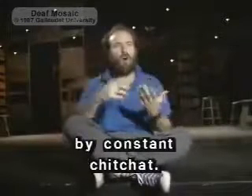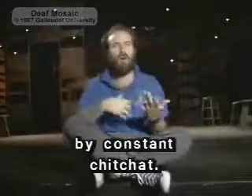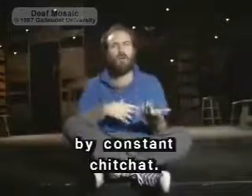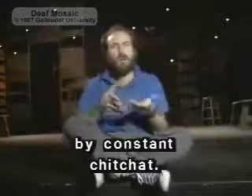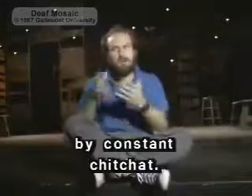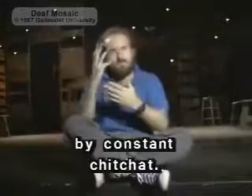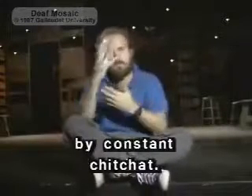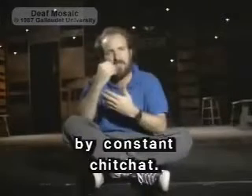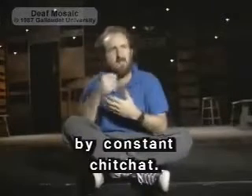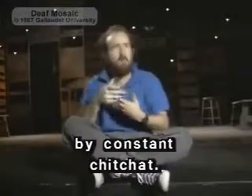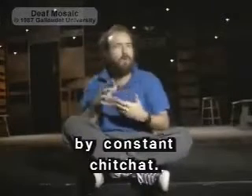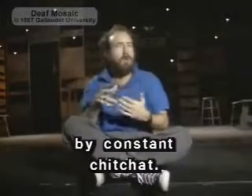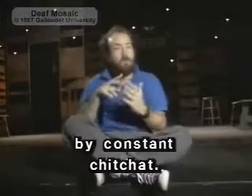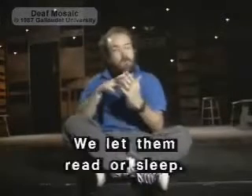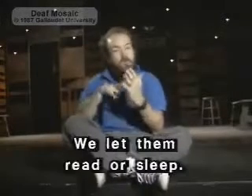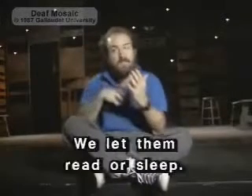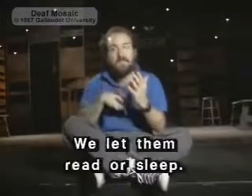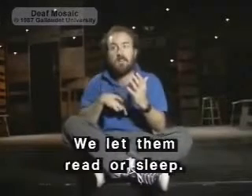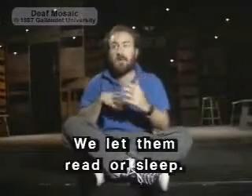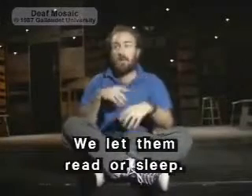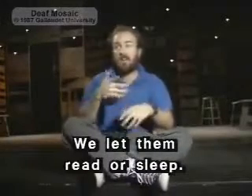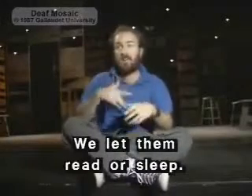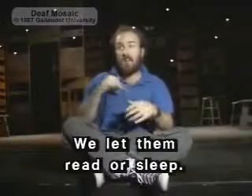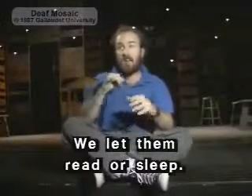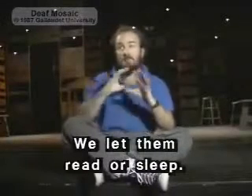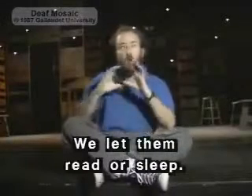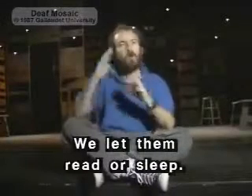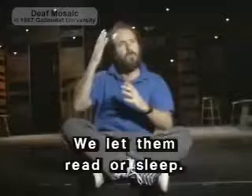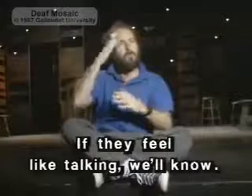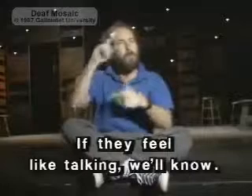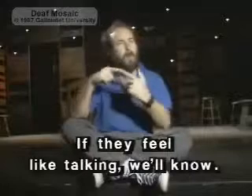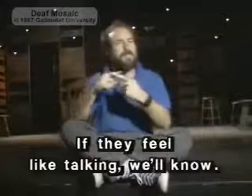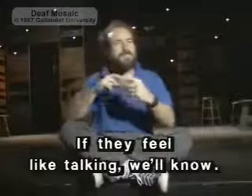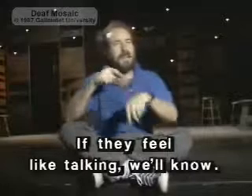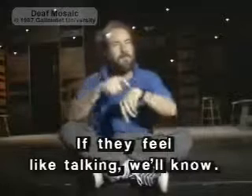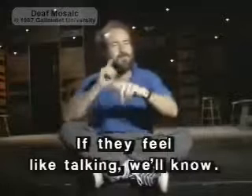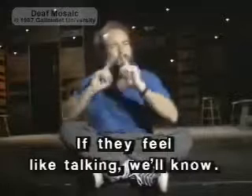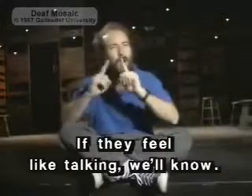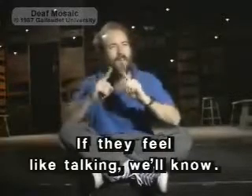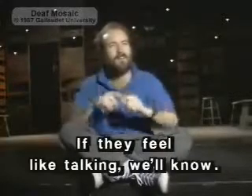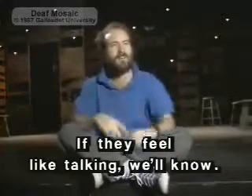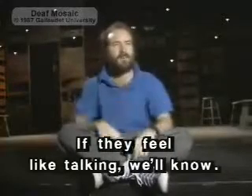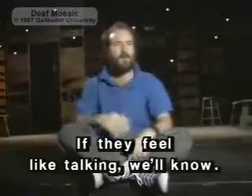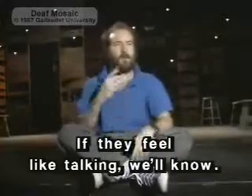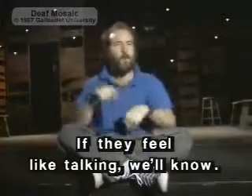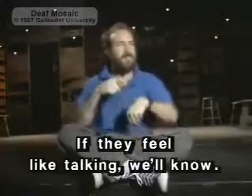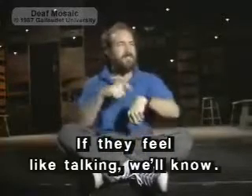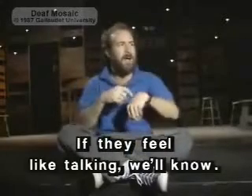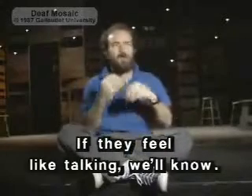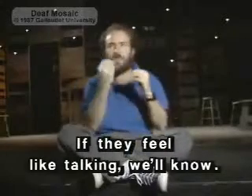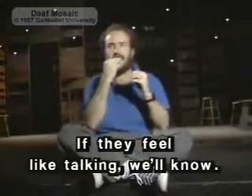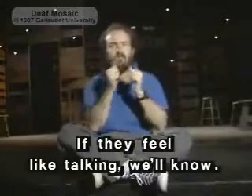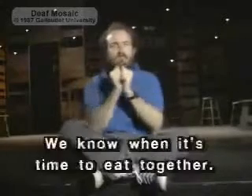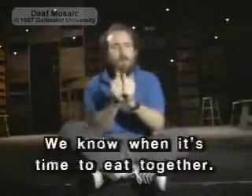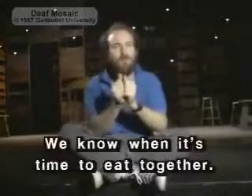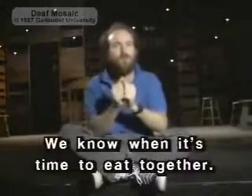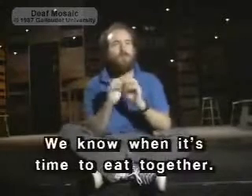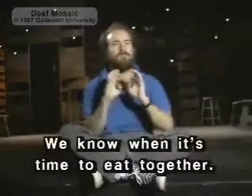chit-chat. We're nothing to read or sleep. If a few are cracking, we'll know. We know in its hand to eat